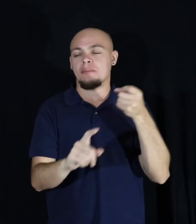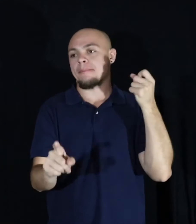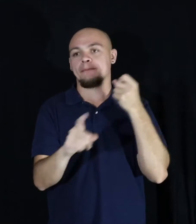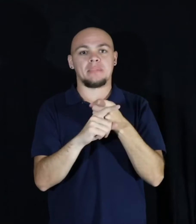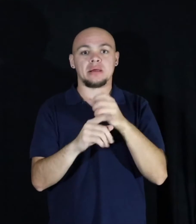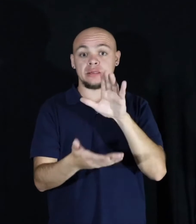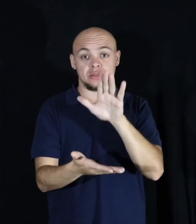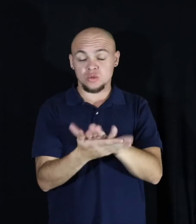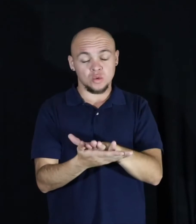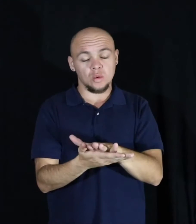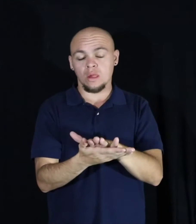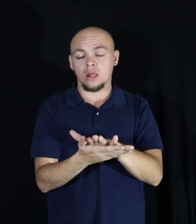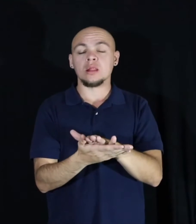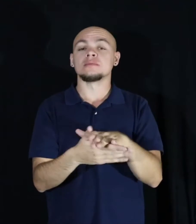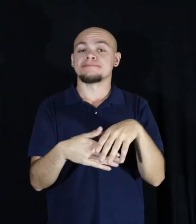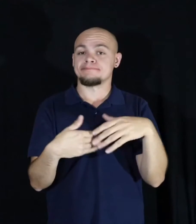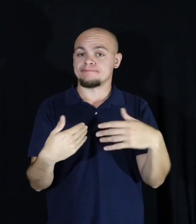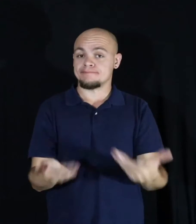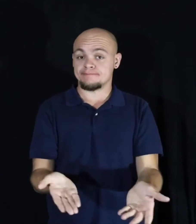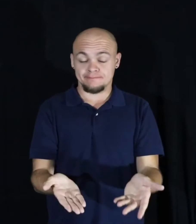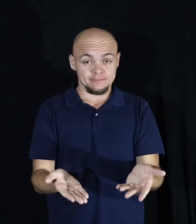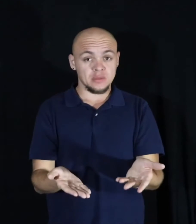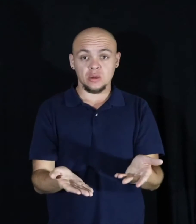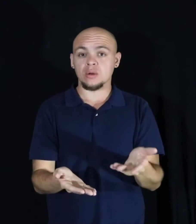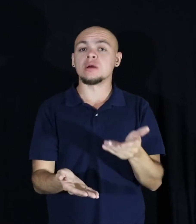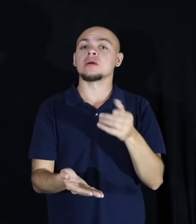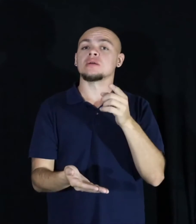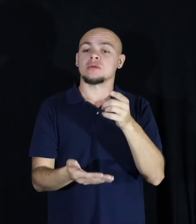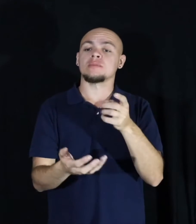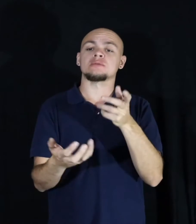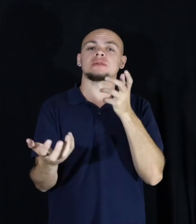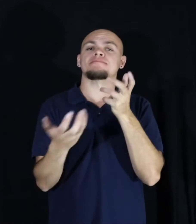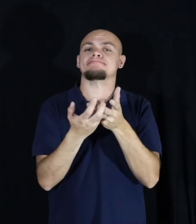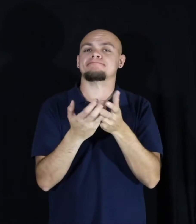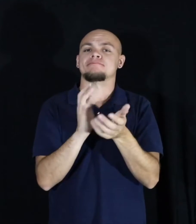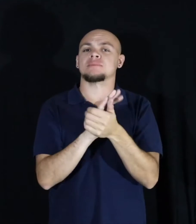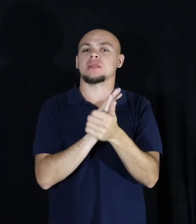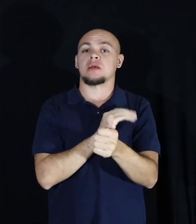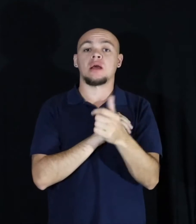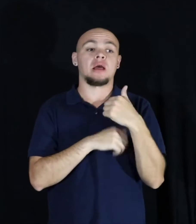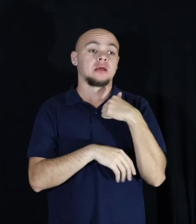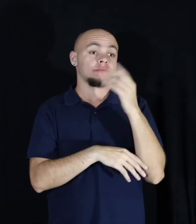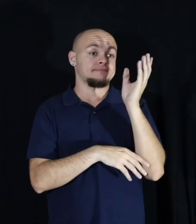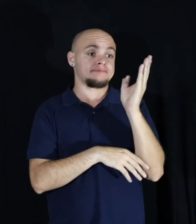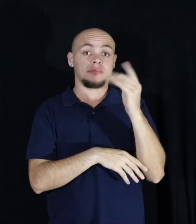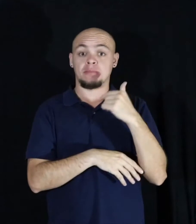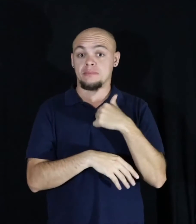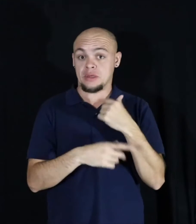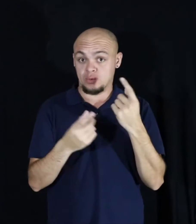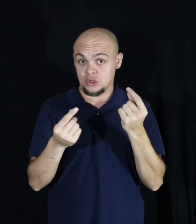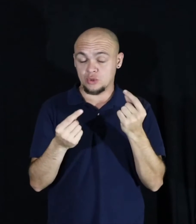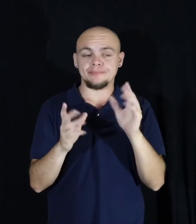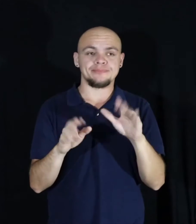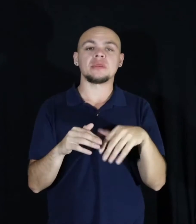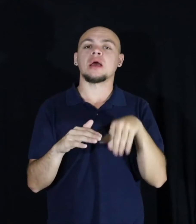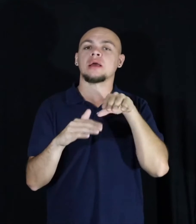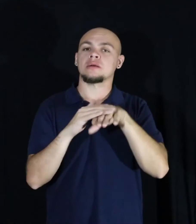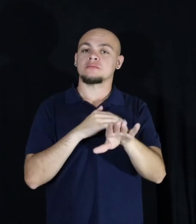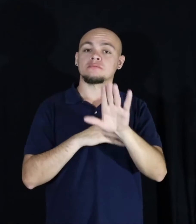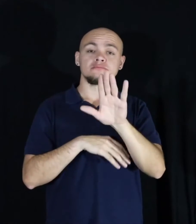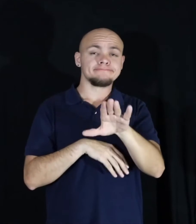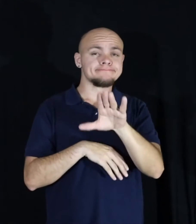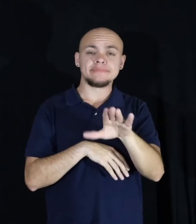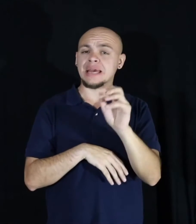school. So you guys need to be equipped. And I come in and I talk, to go back to what I do, I come in and I tell them that, you know what, it's